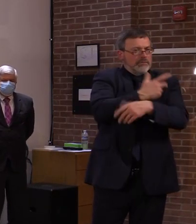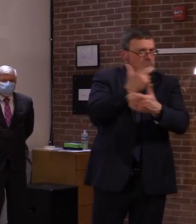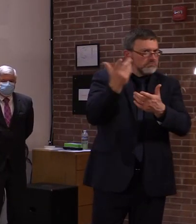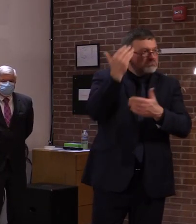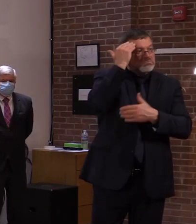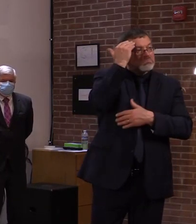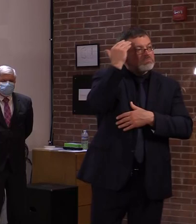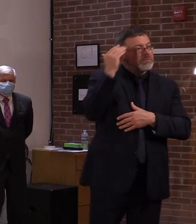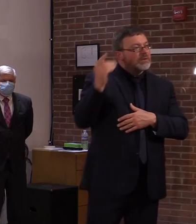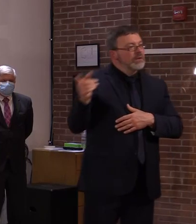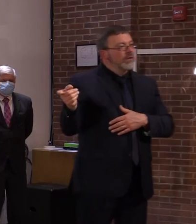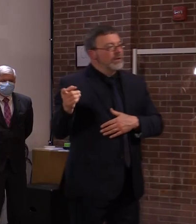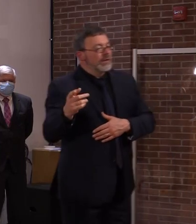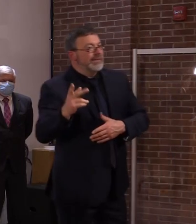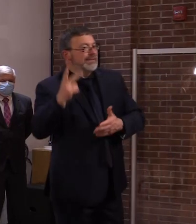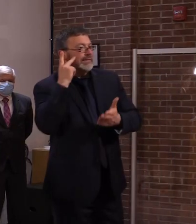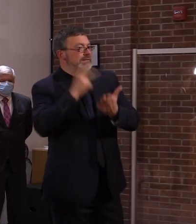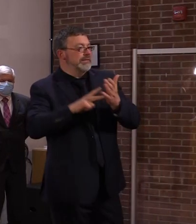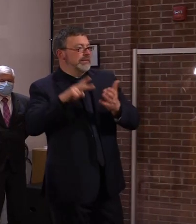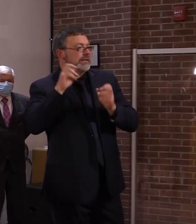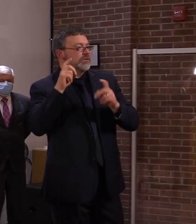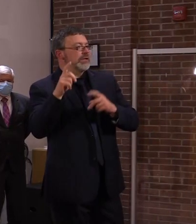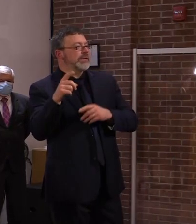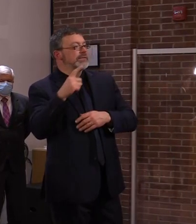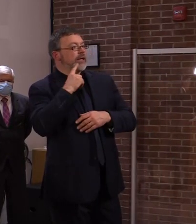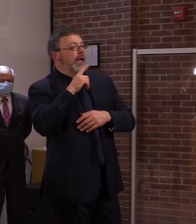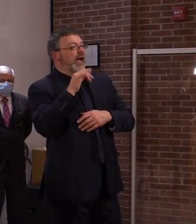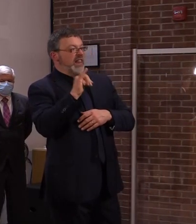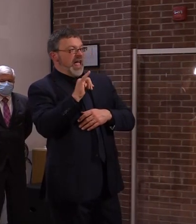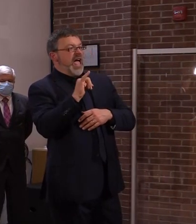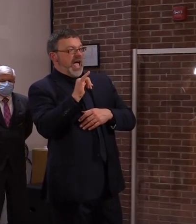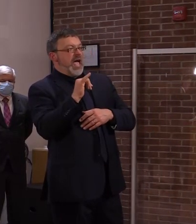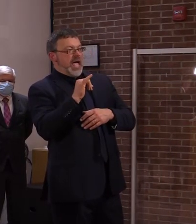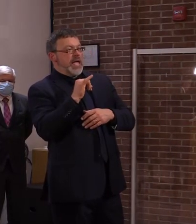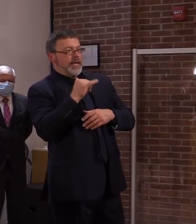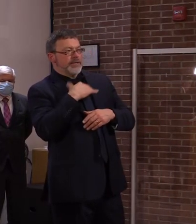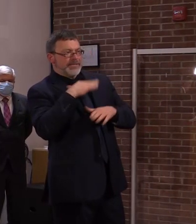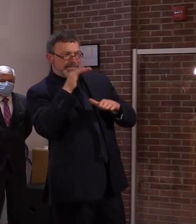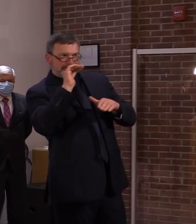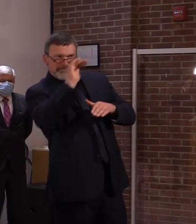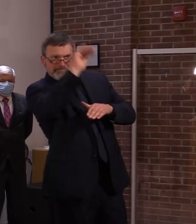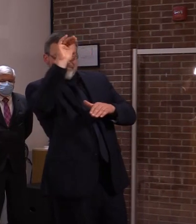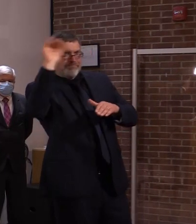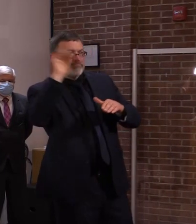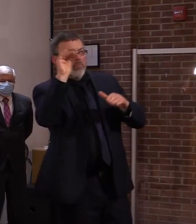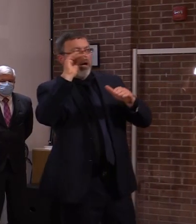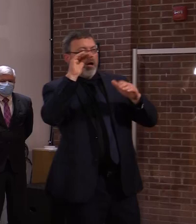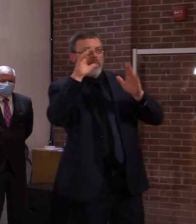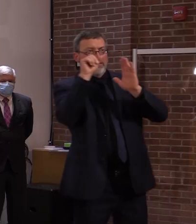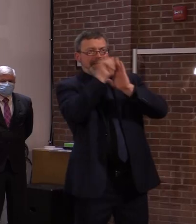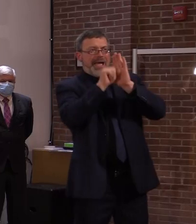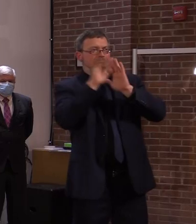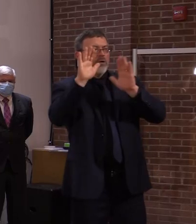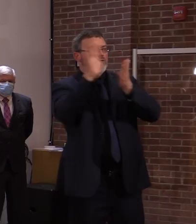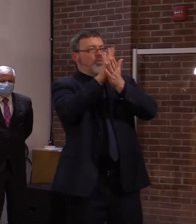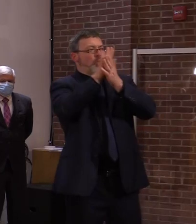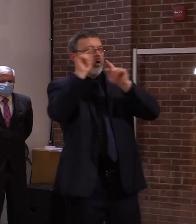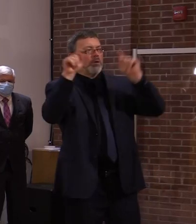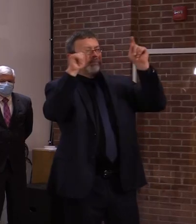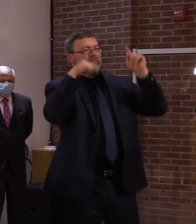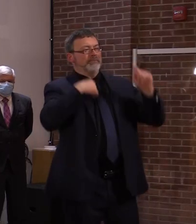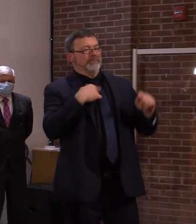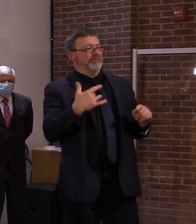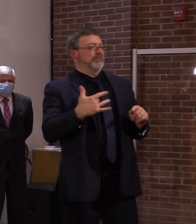Thanks. That's one of the items we're asking in our statewide data collection. I'll make the observation that I think we have